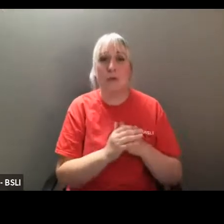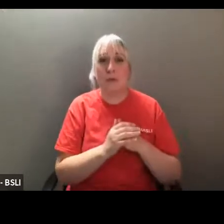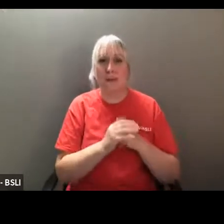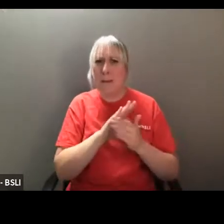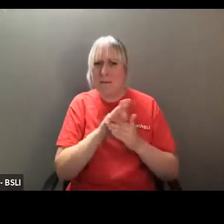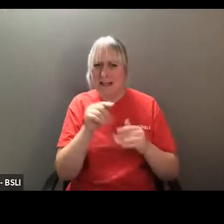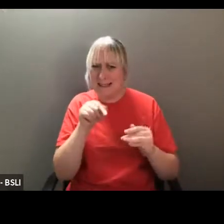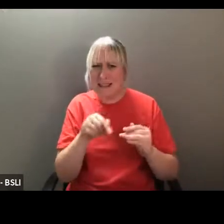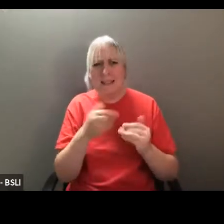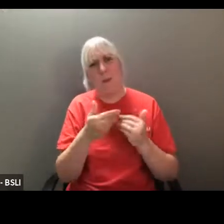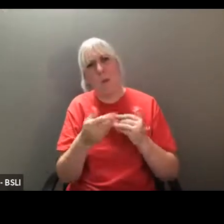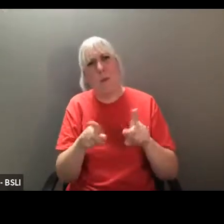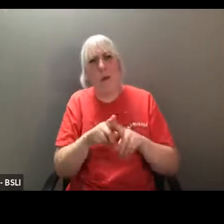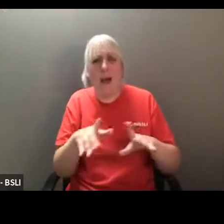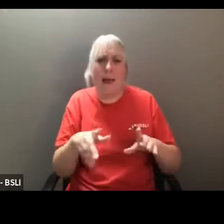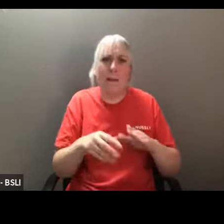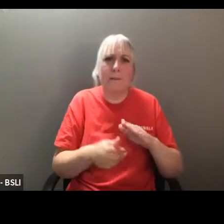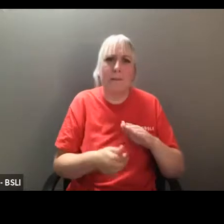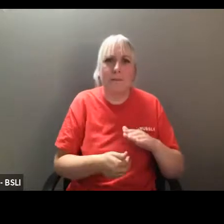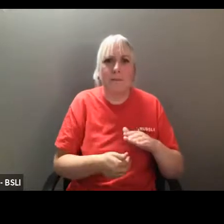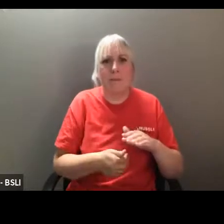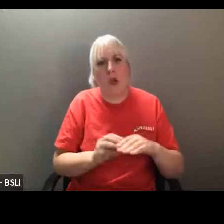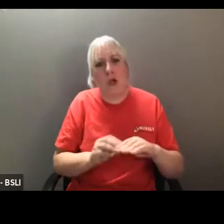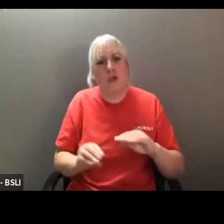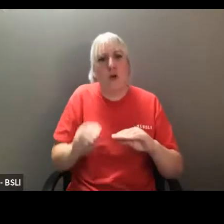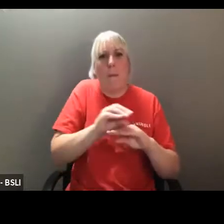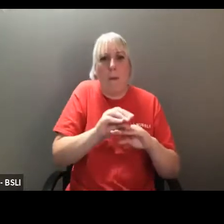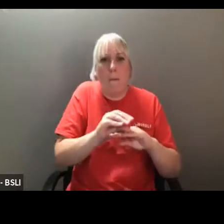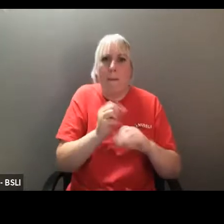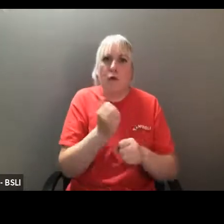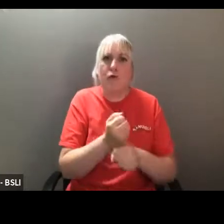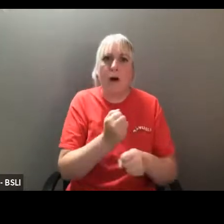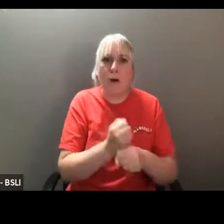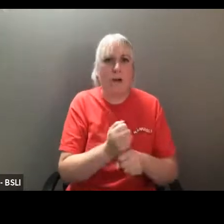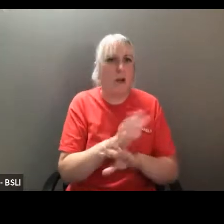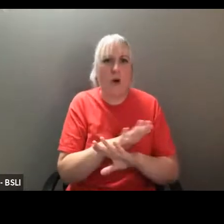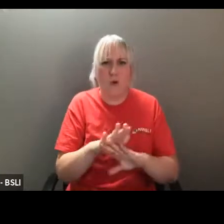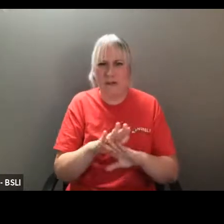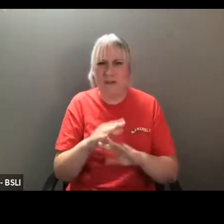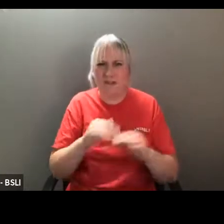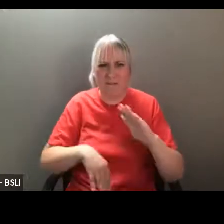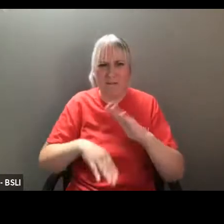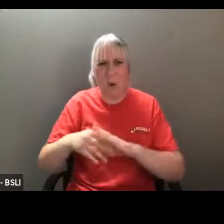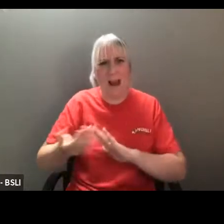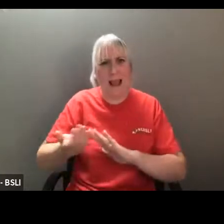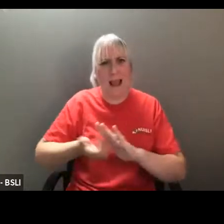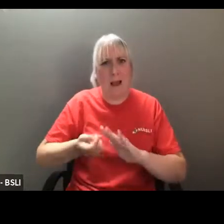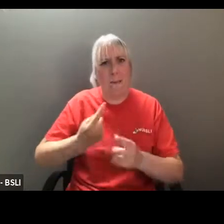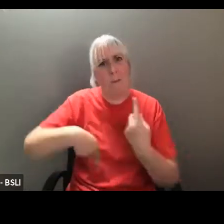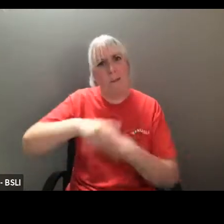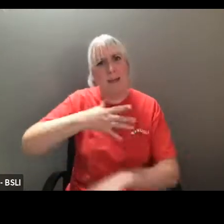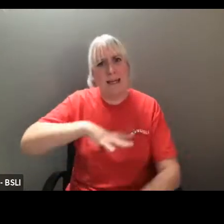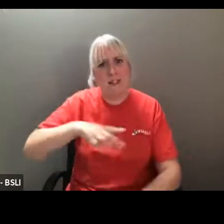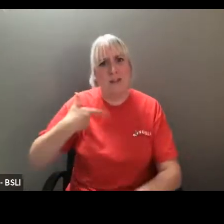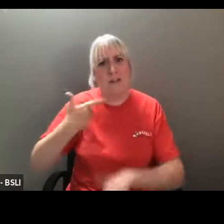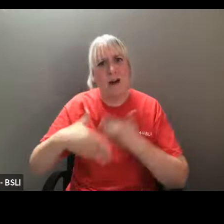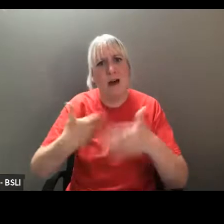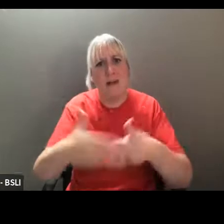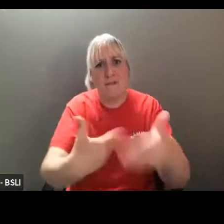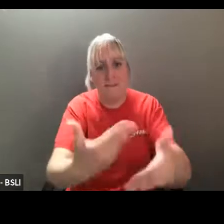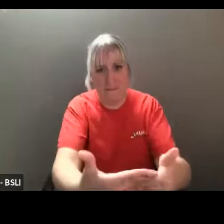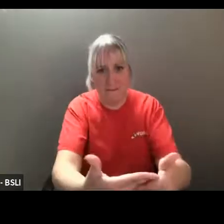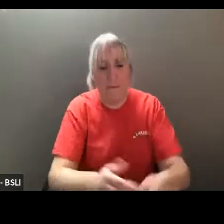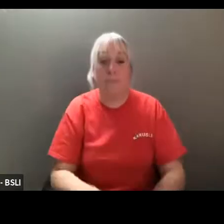top-up grant rather than the UBI as we would understand it. The criticism about UBI is not about the